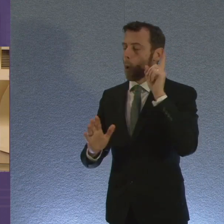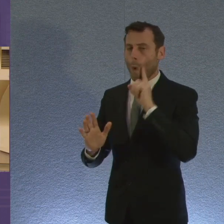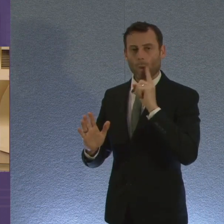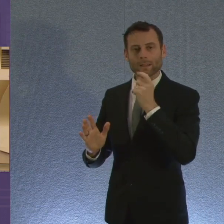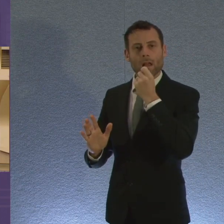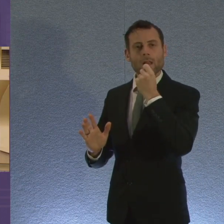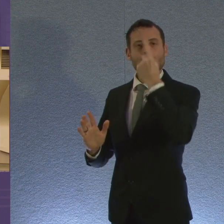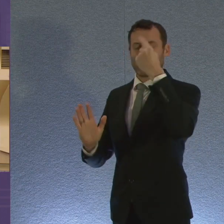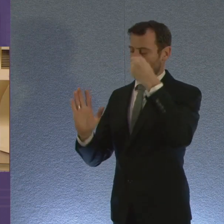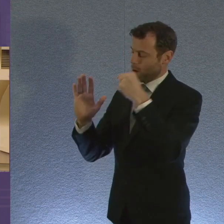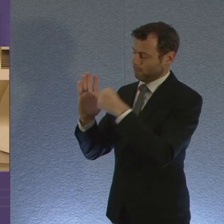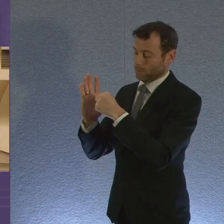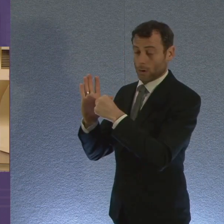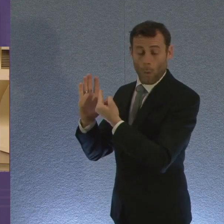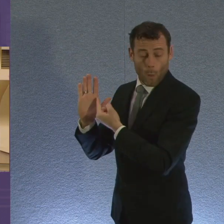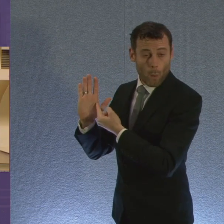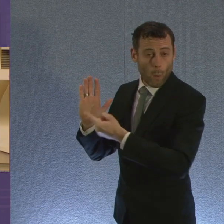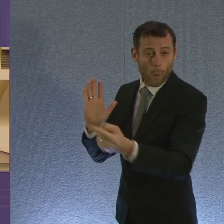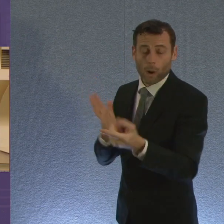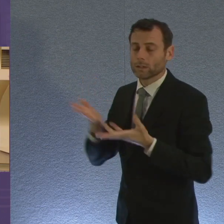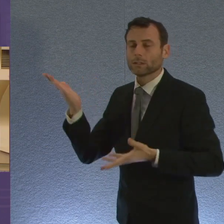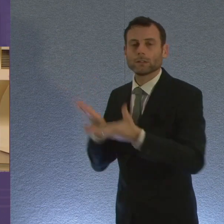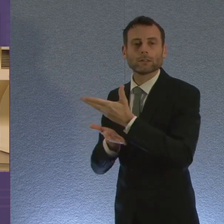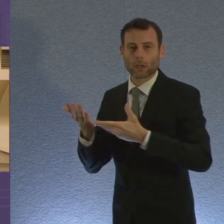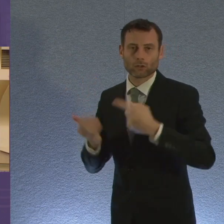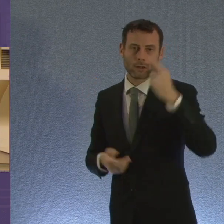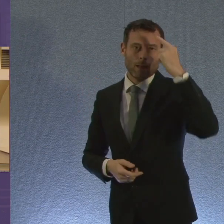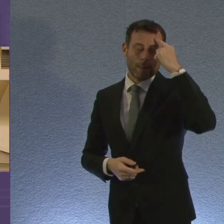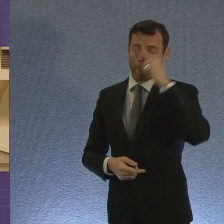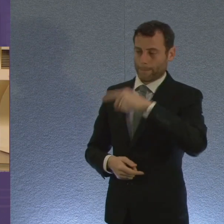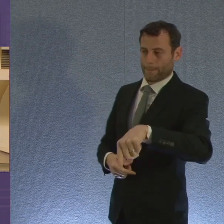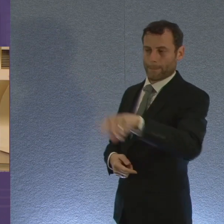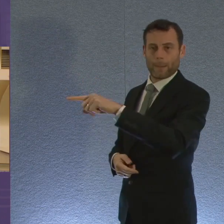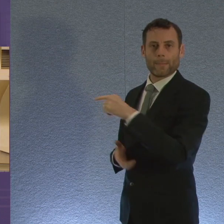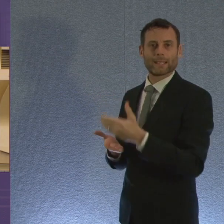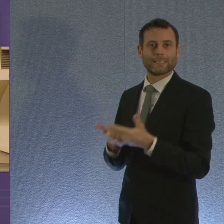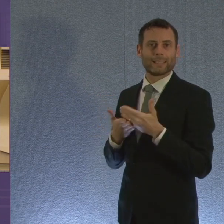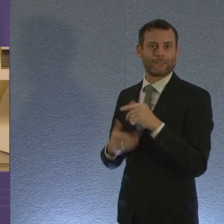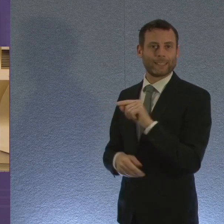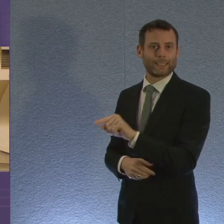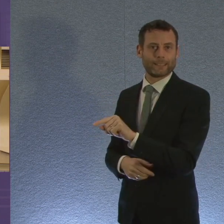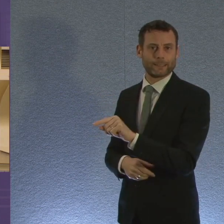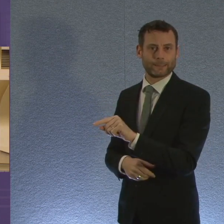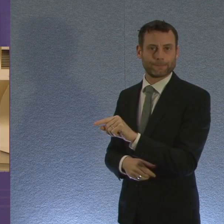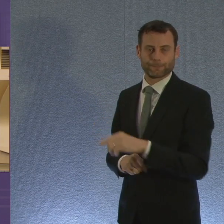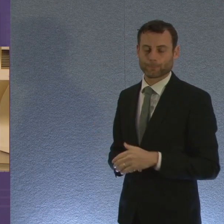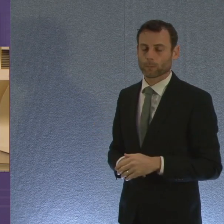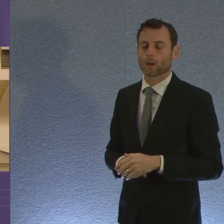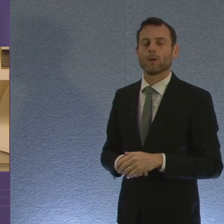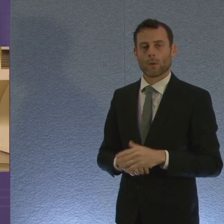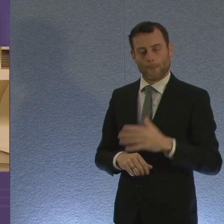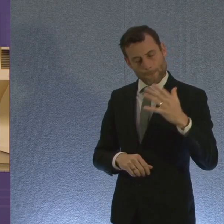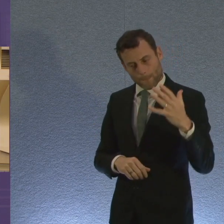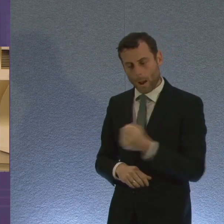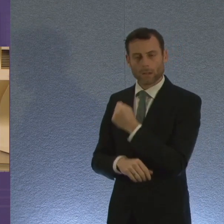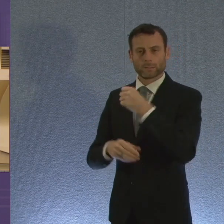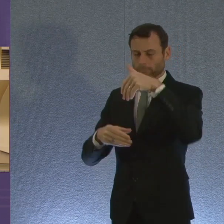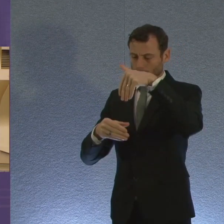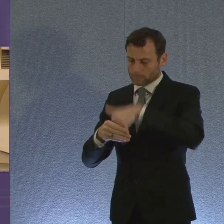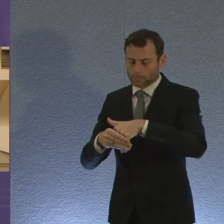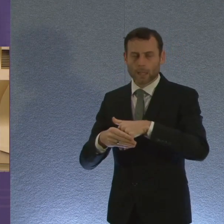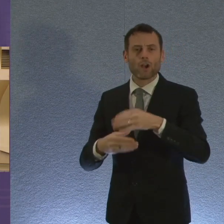a key consideration for us, and any such release would be subject to an appropriate level of risk assessment. In this regard, members